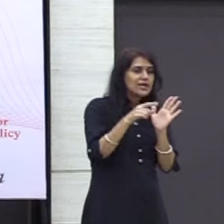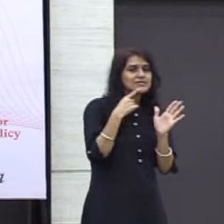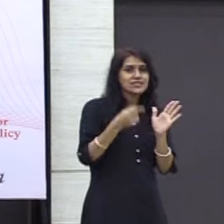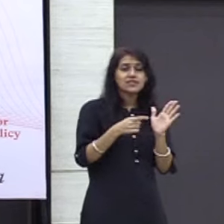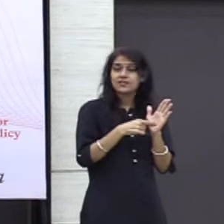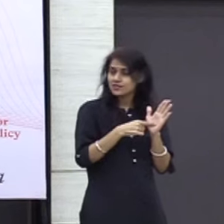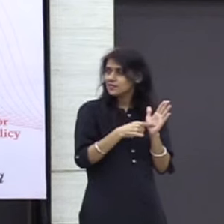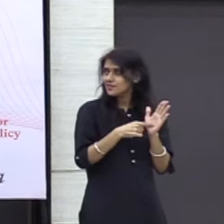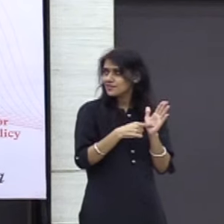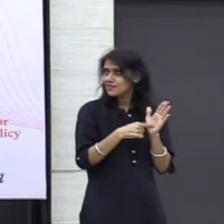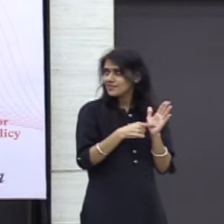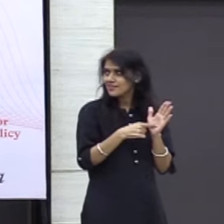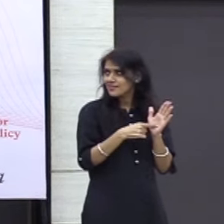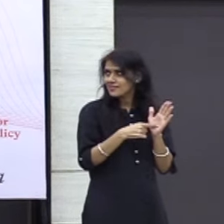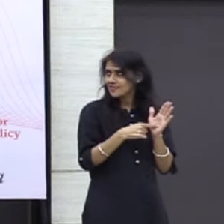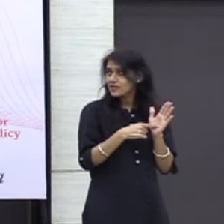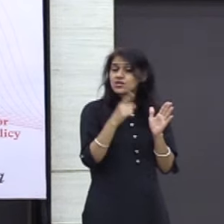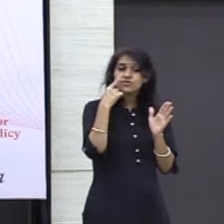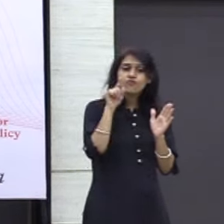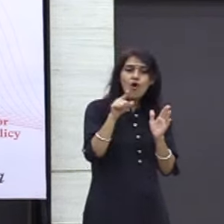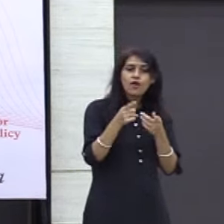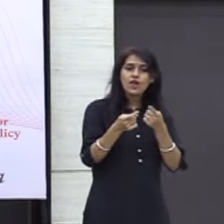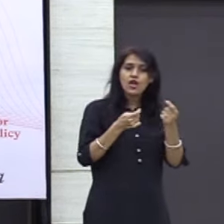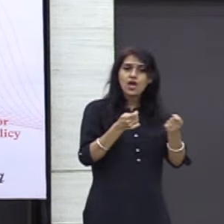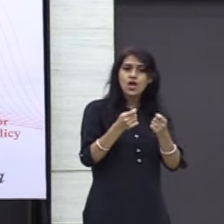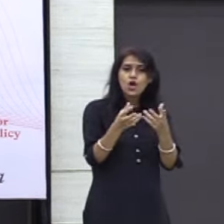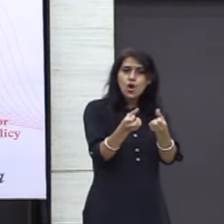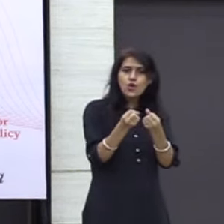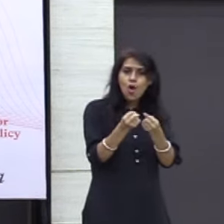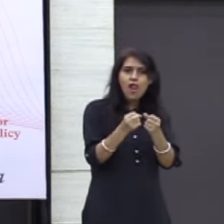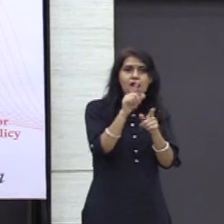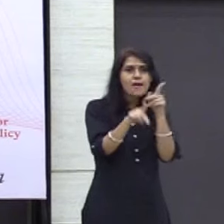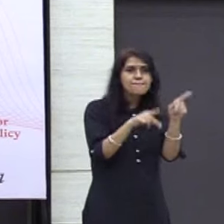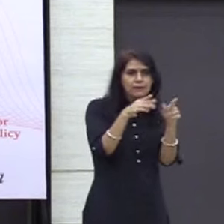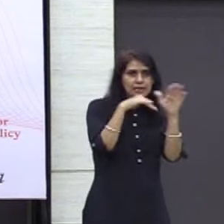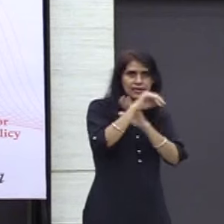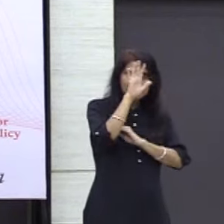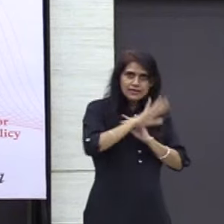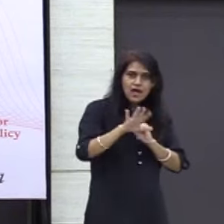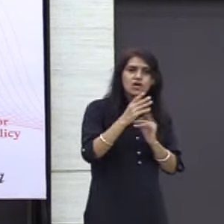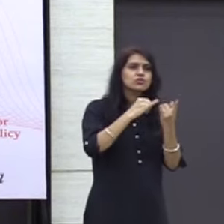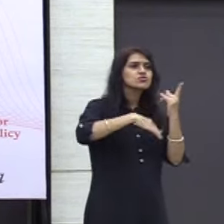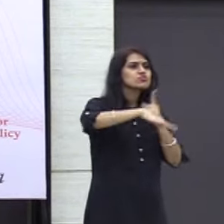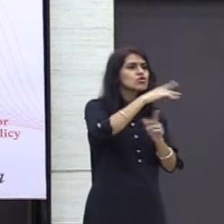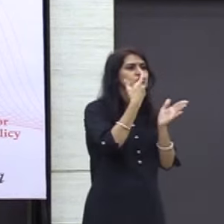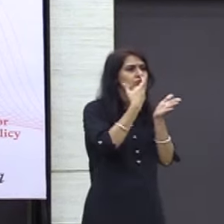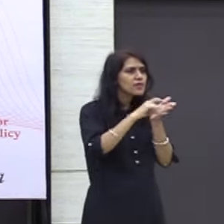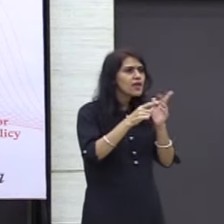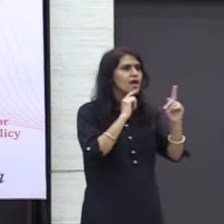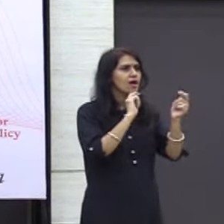legislations is to control the people of this country, control the social media